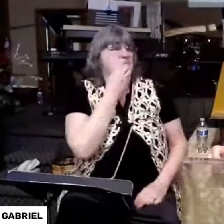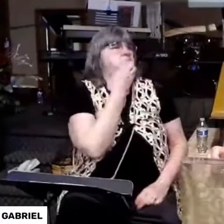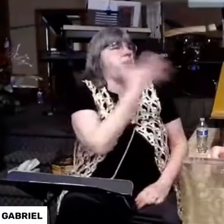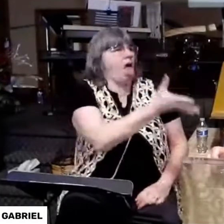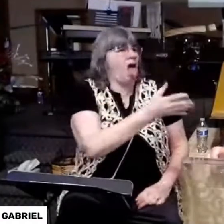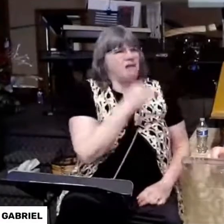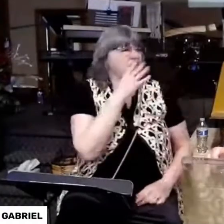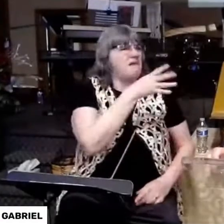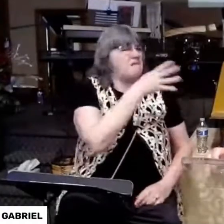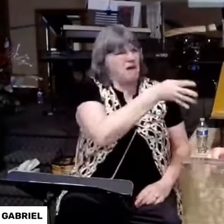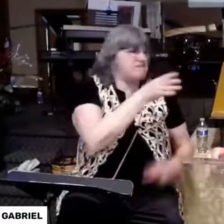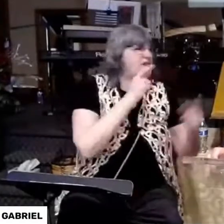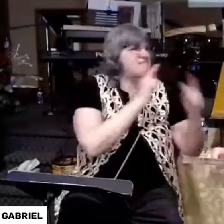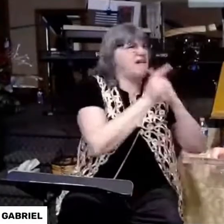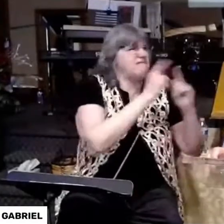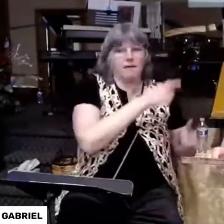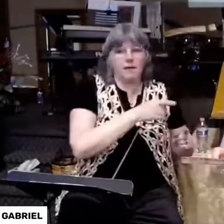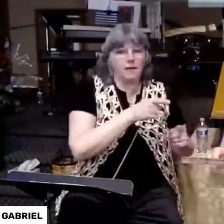mouth and